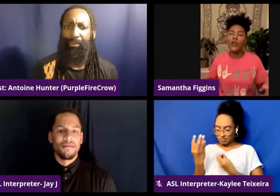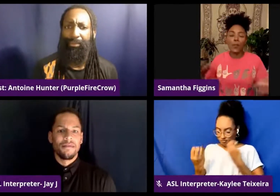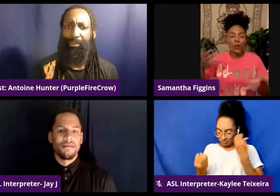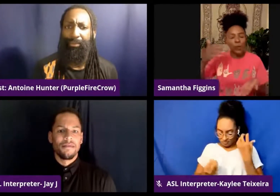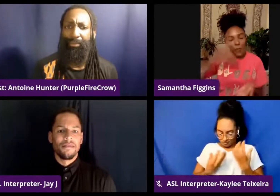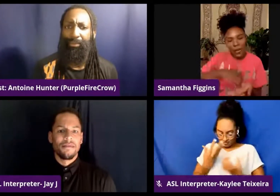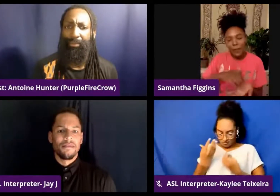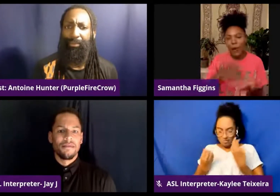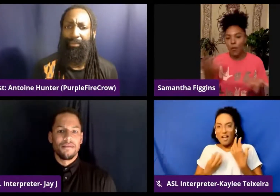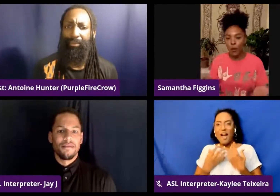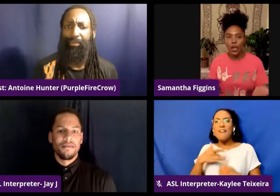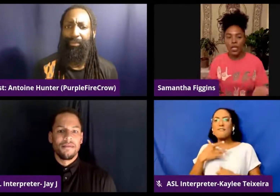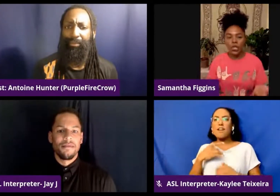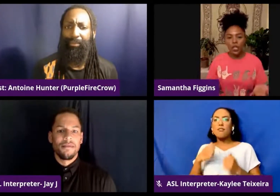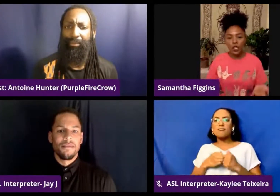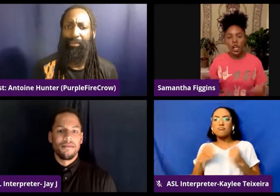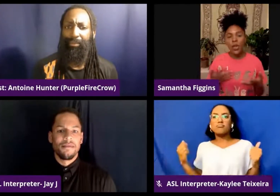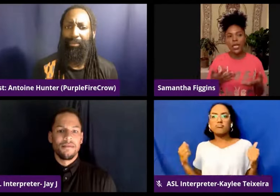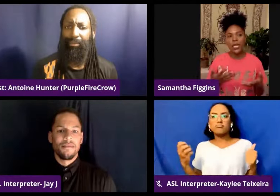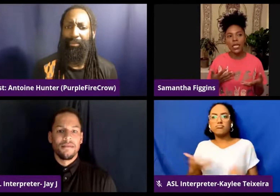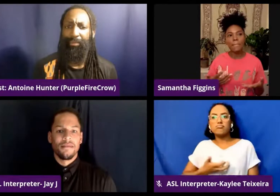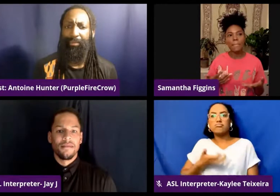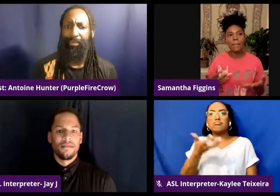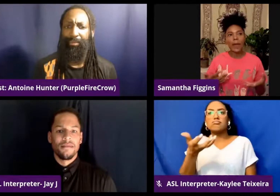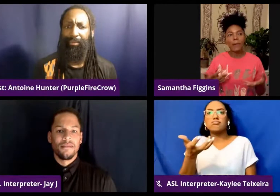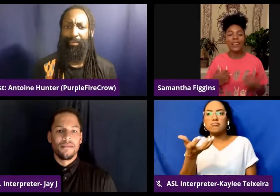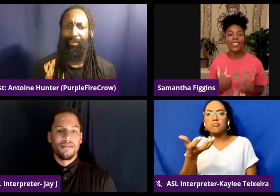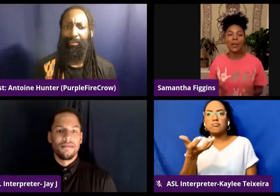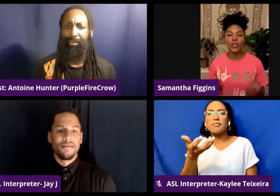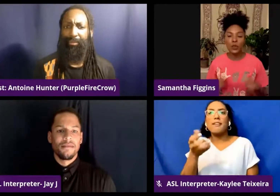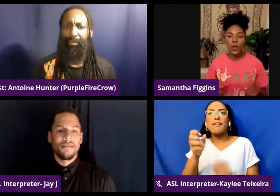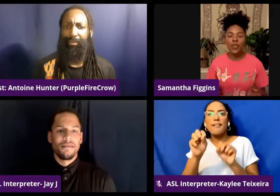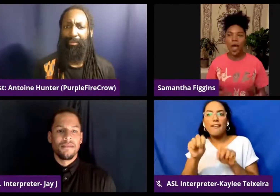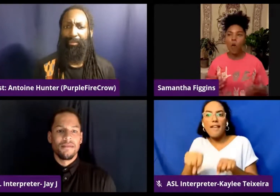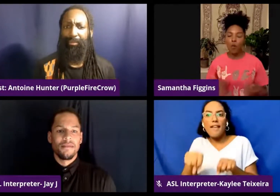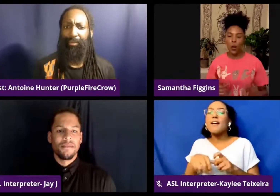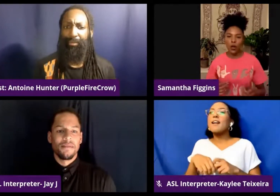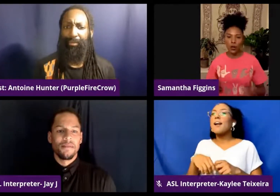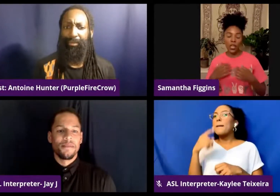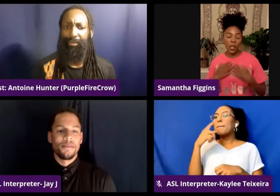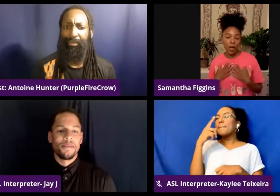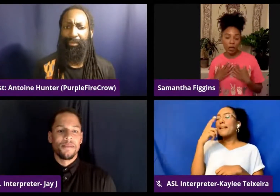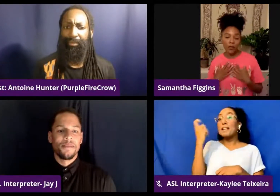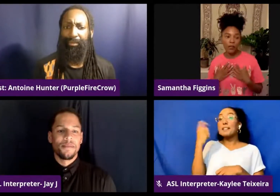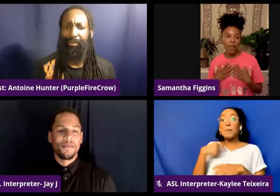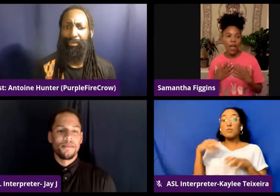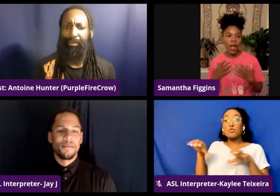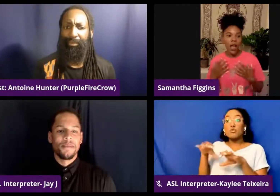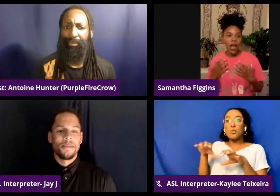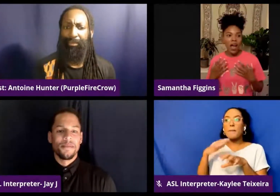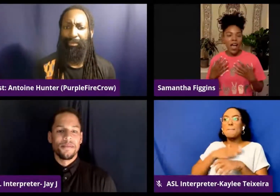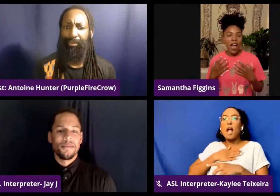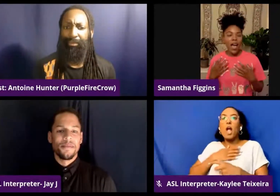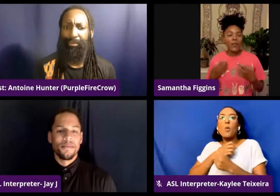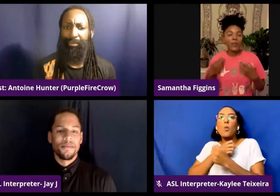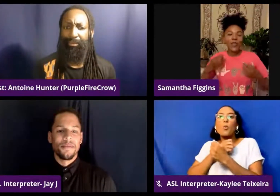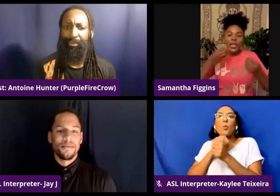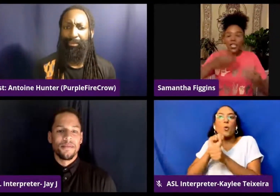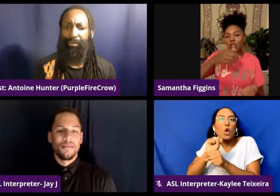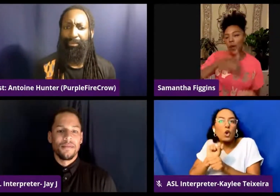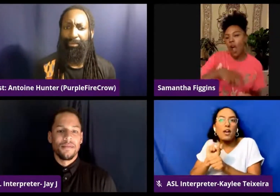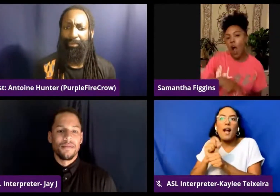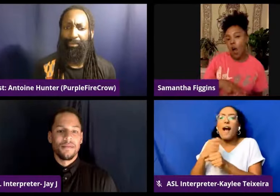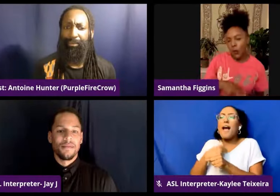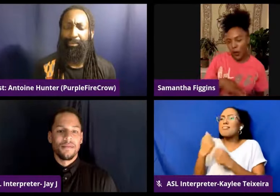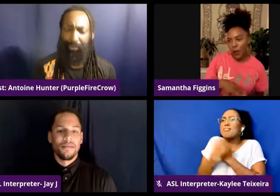be vulnerable and put it in my work, and because I'm doing that work with love, I can put